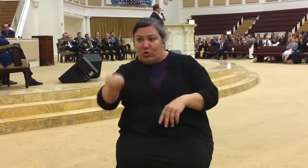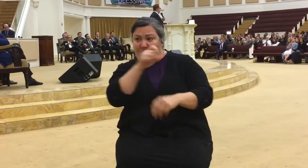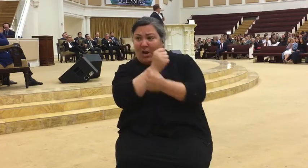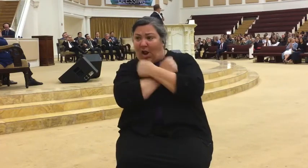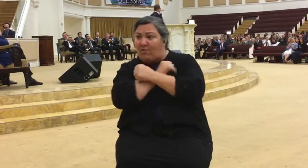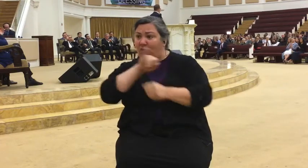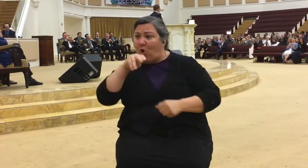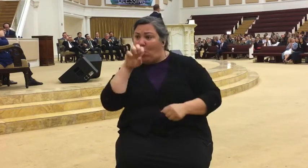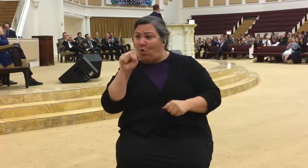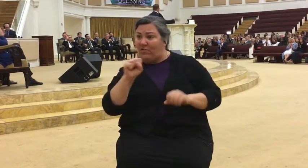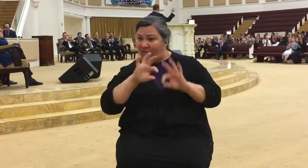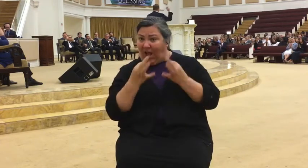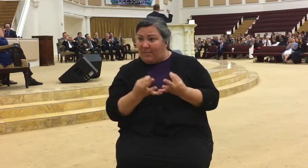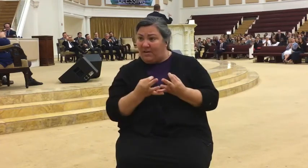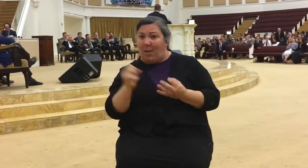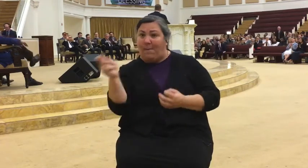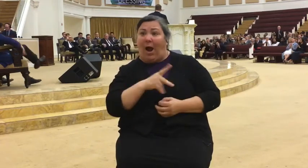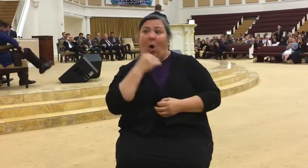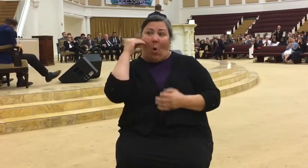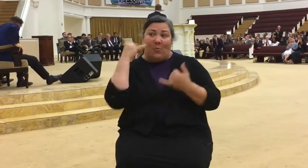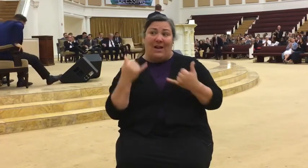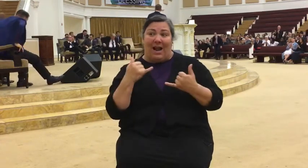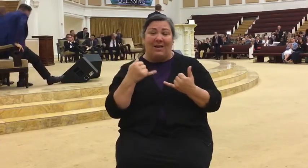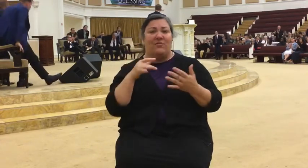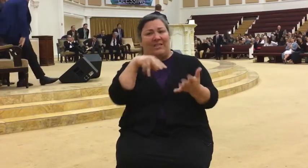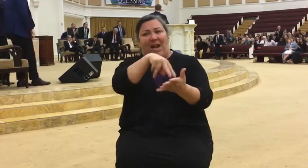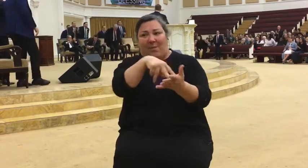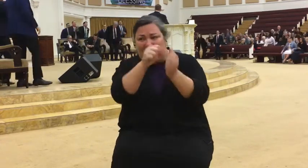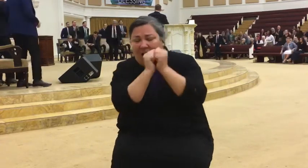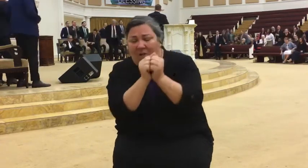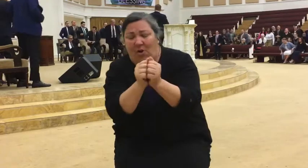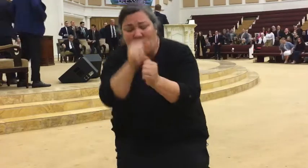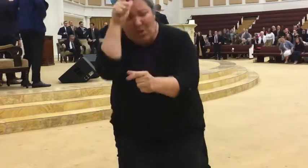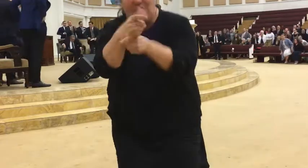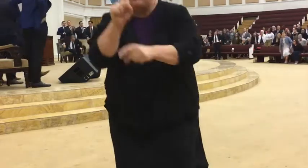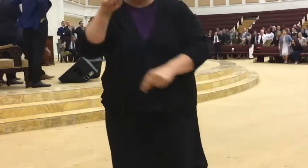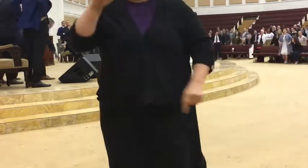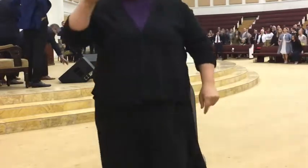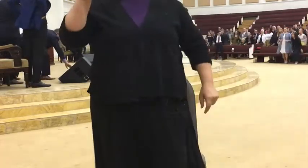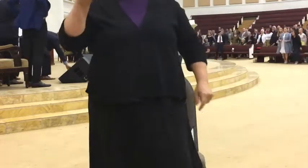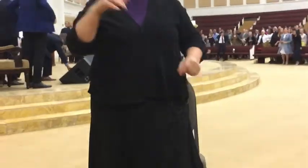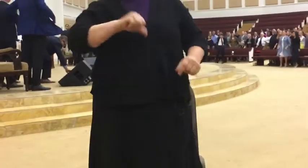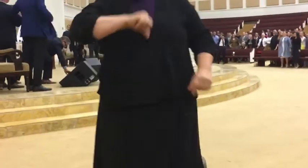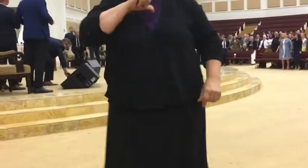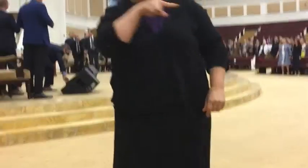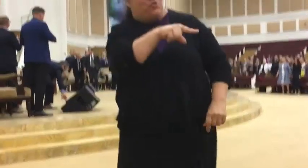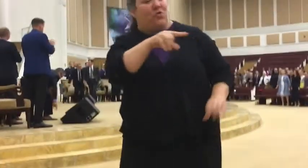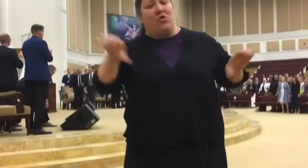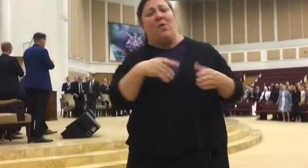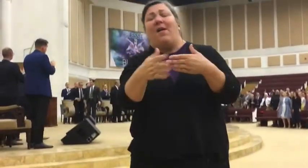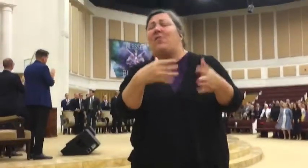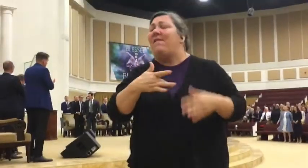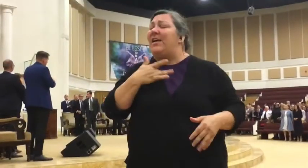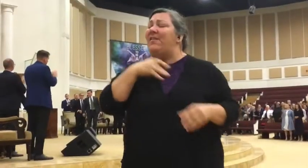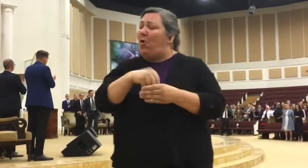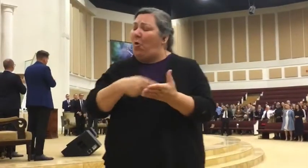back home today. Would you stand with me, Brother Stephen? We love you. We're proud of you. Come do what you feel in the Holy Ghost.